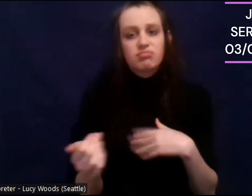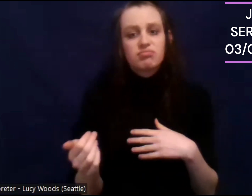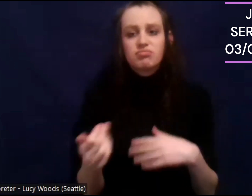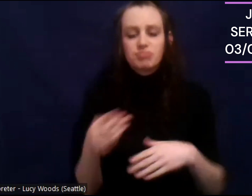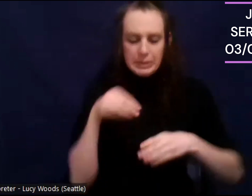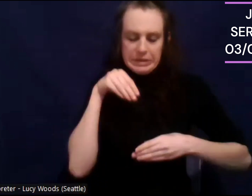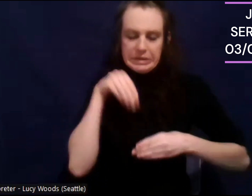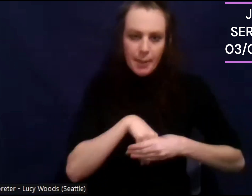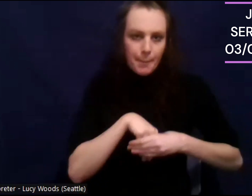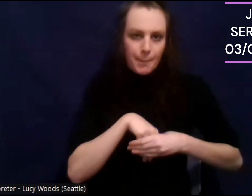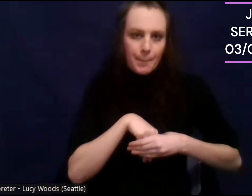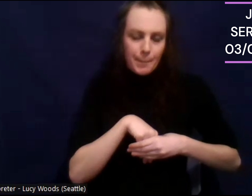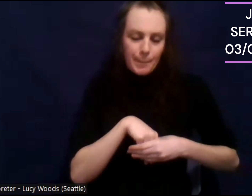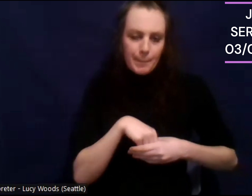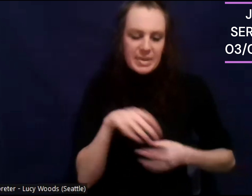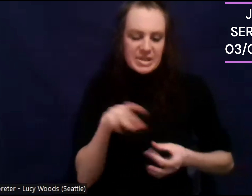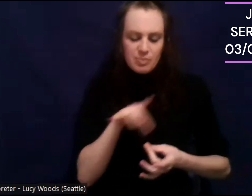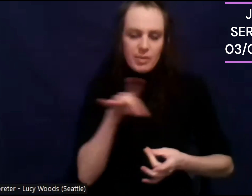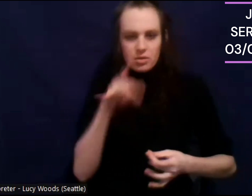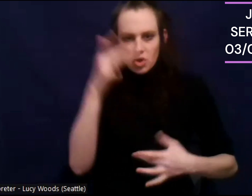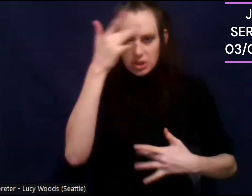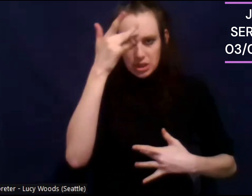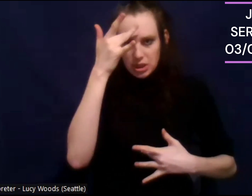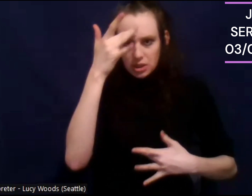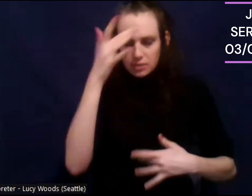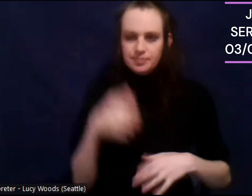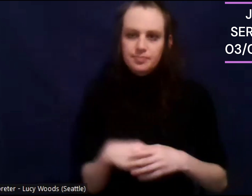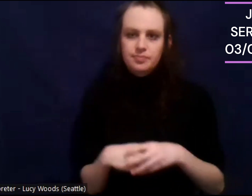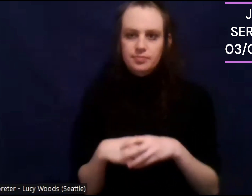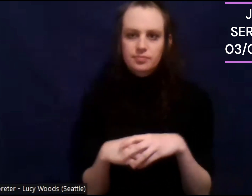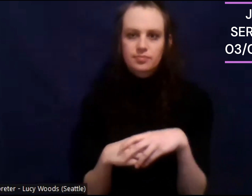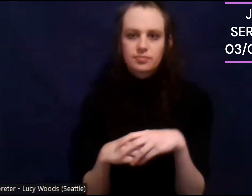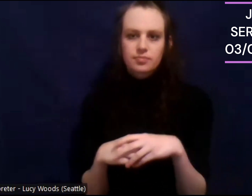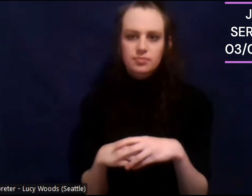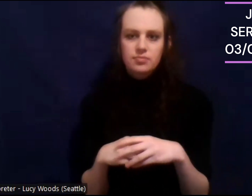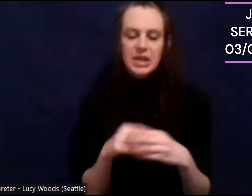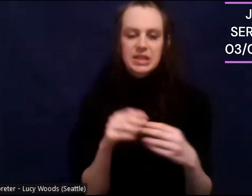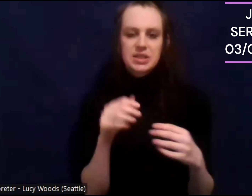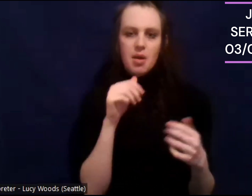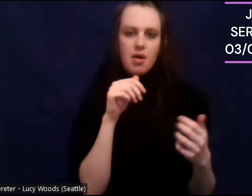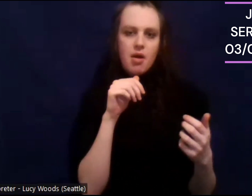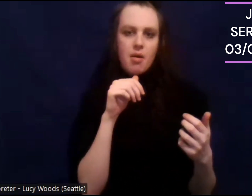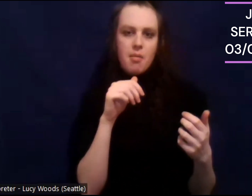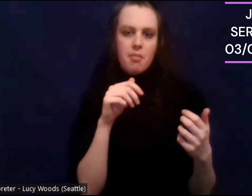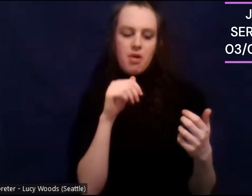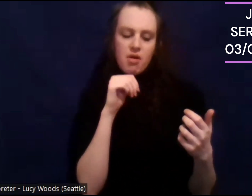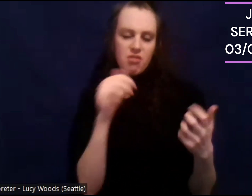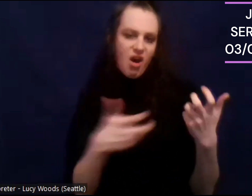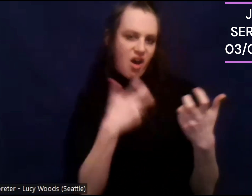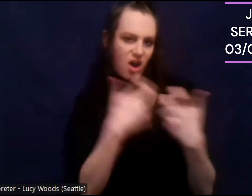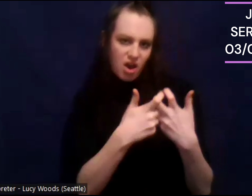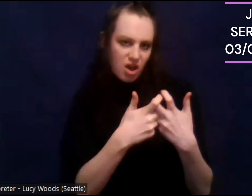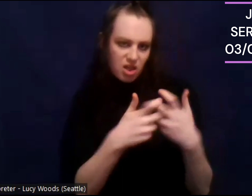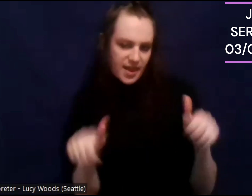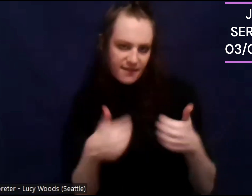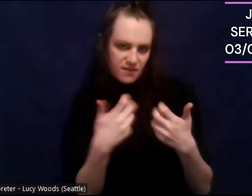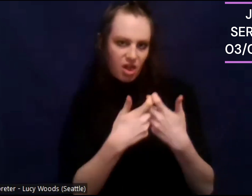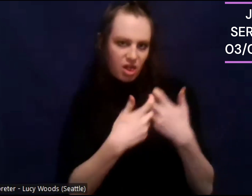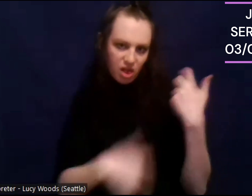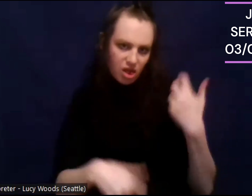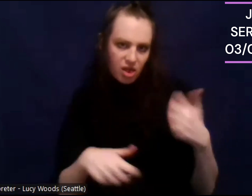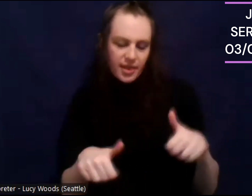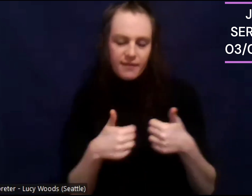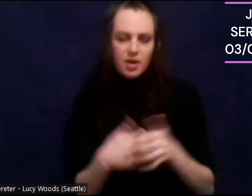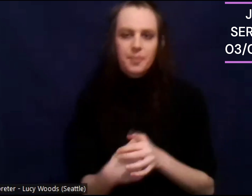a spiritual malady. It's a maladaptation to life, whatever you want to call it. And I don't have